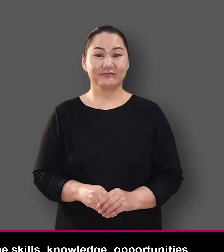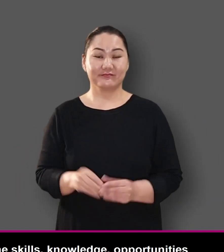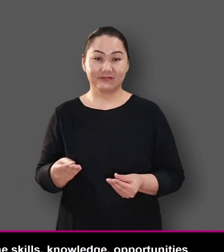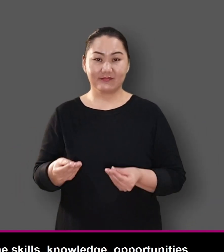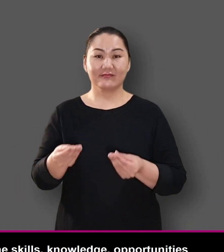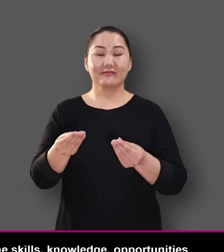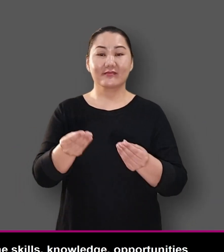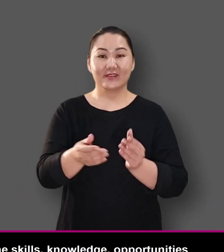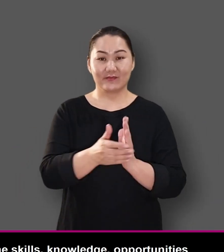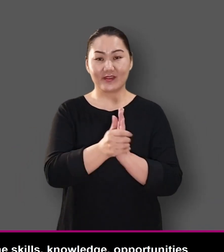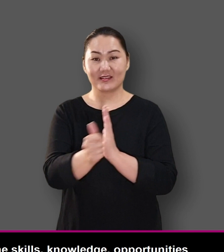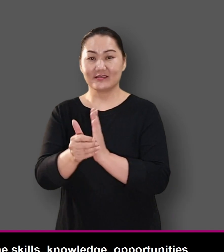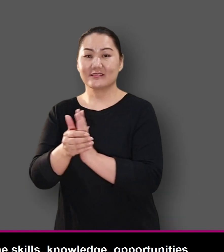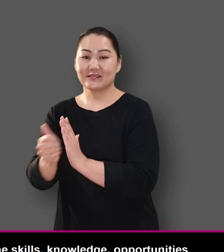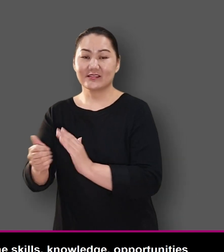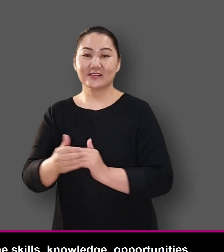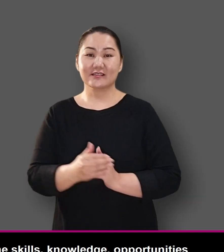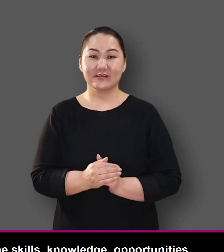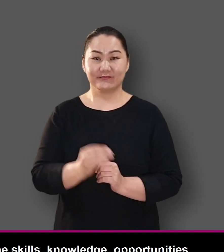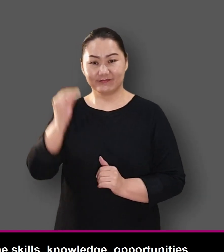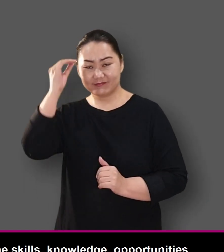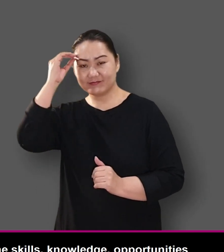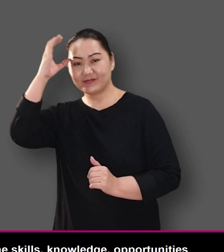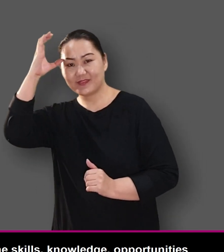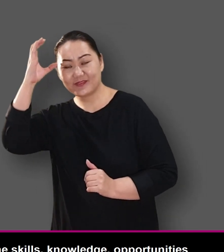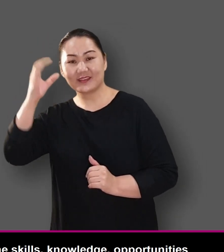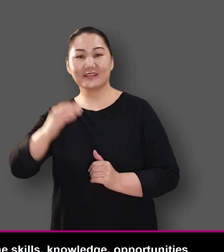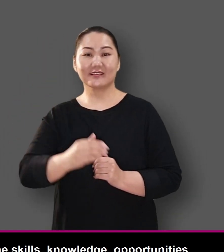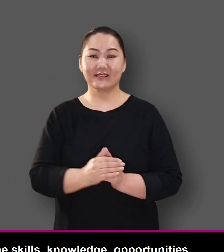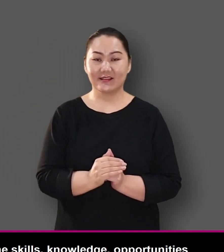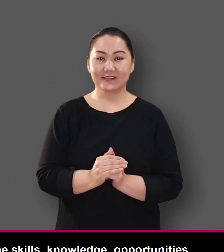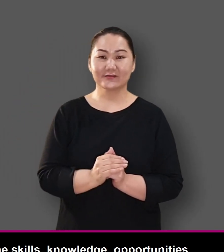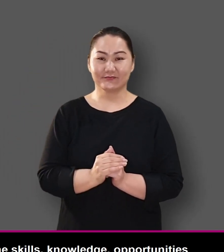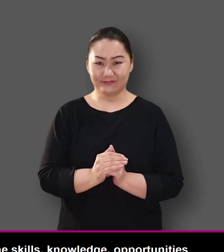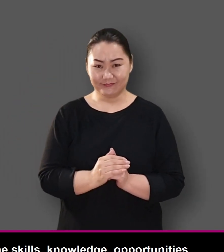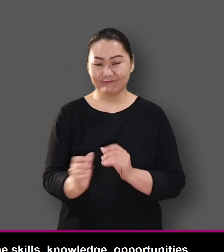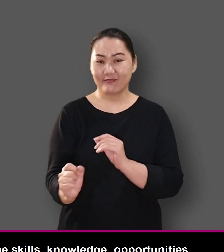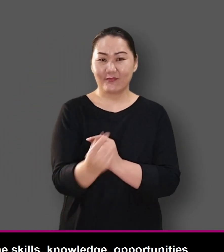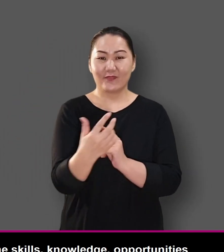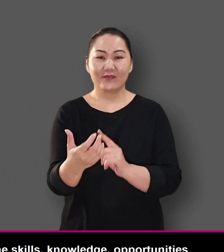to equip communities with the skills, knowledge, opportunities,